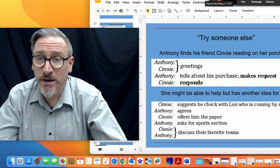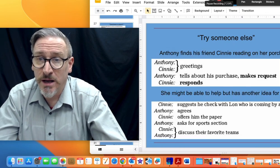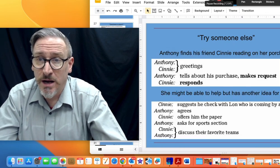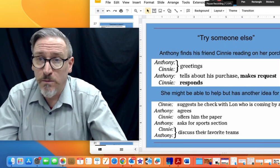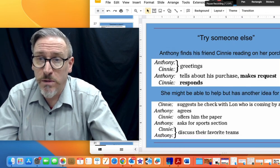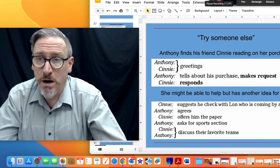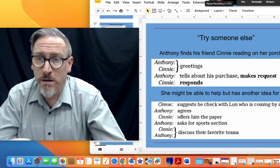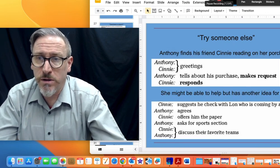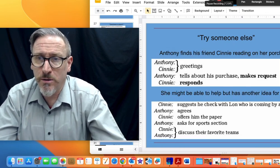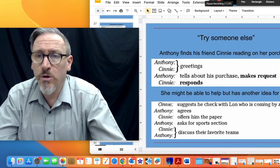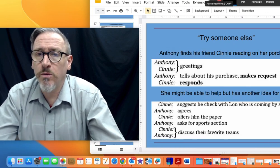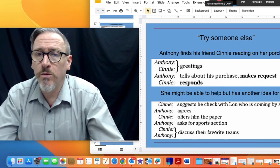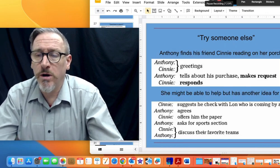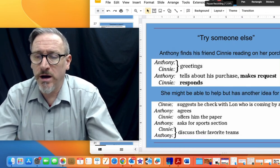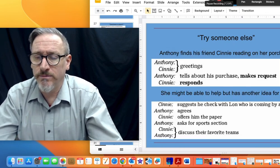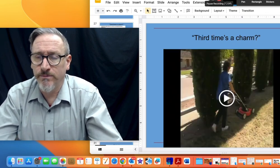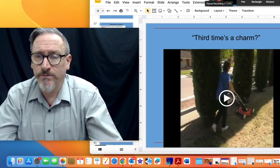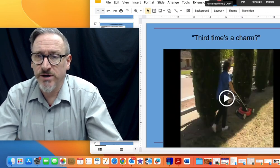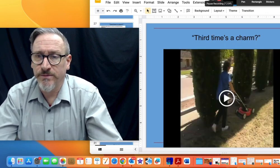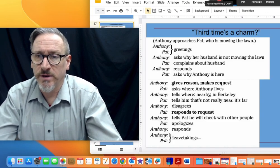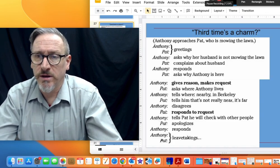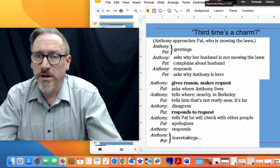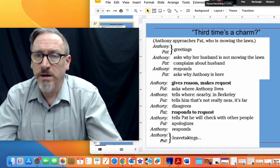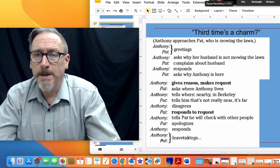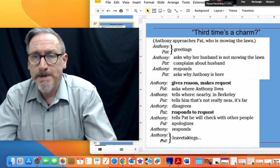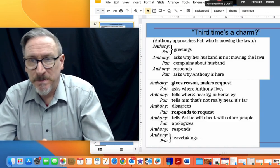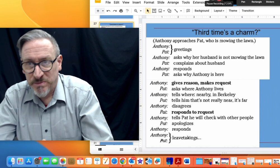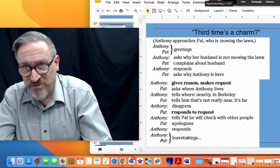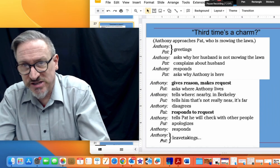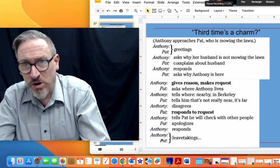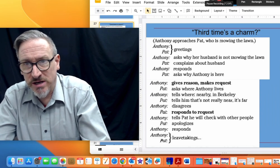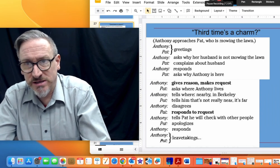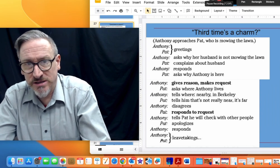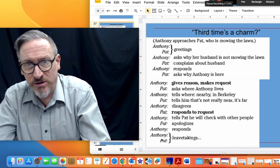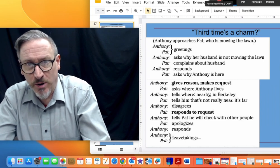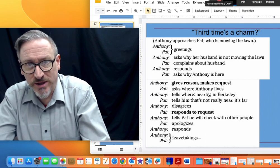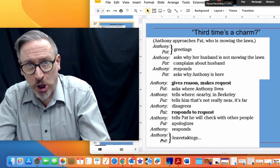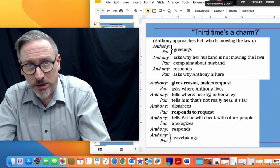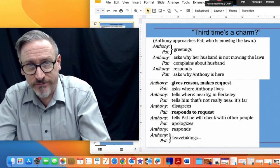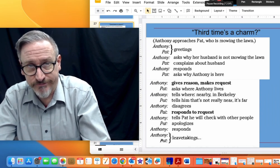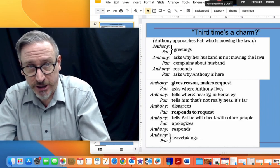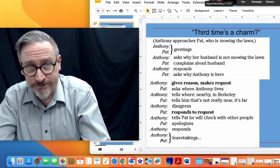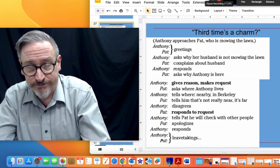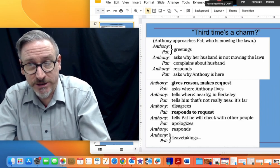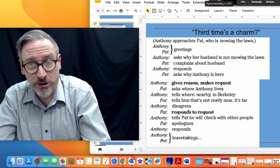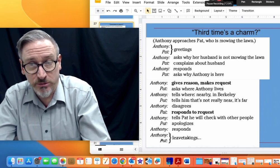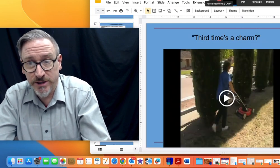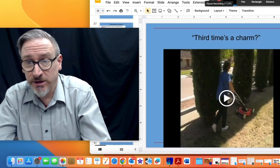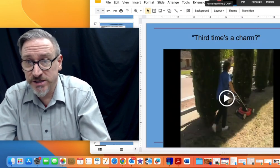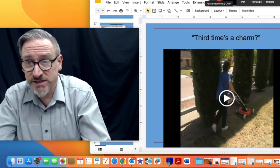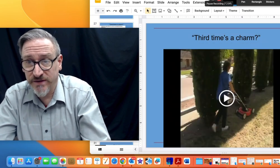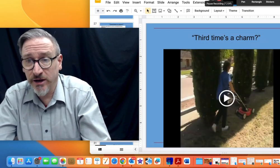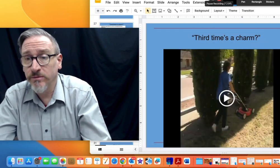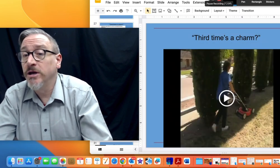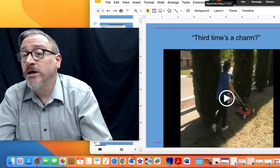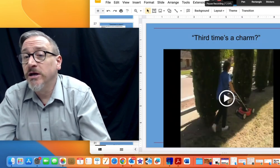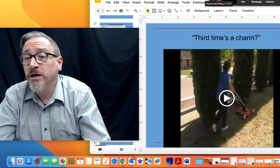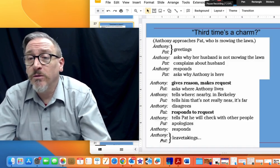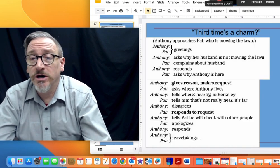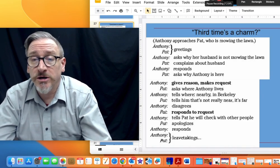about blah, blah. Oh, sorry. This was the mowing the lawn, right? So here's this